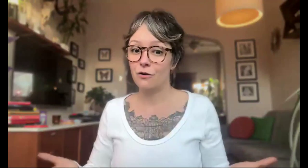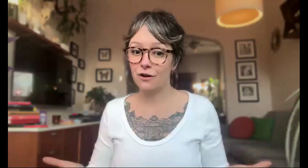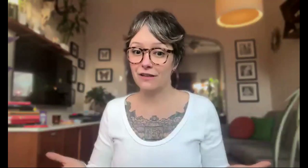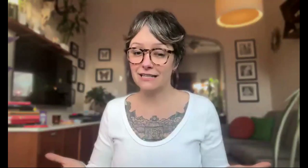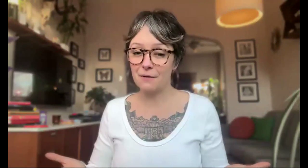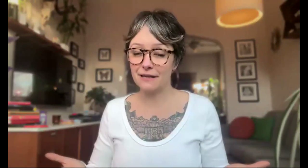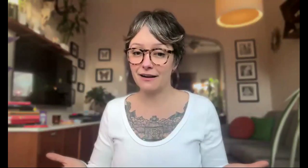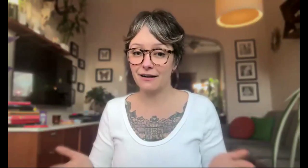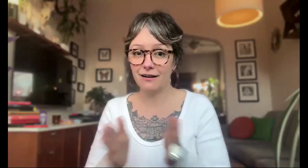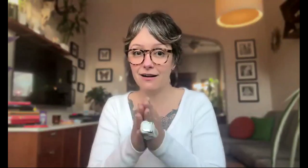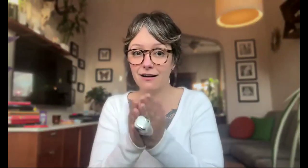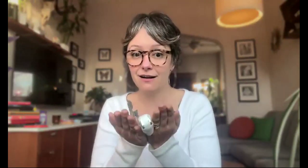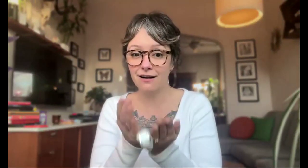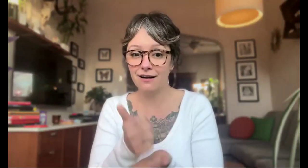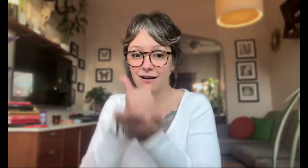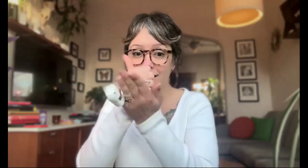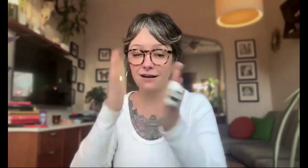Who do you think's helping there?